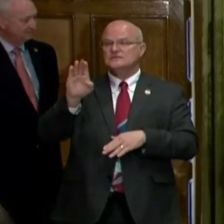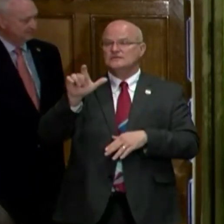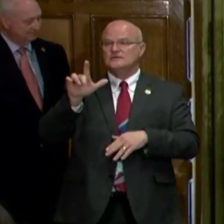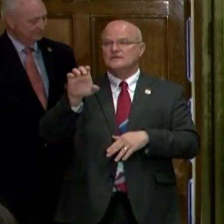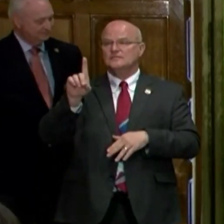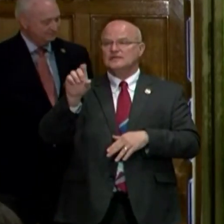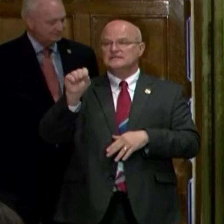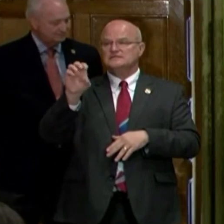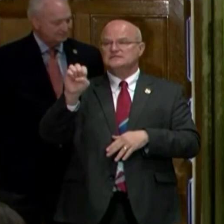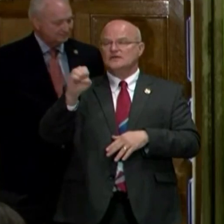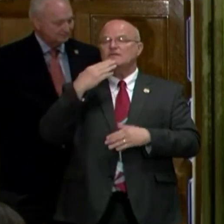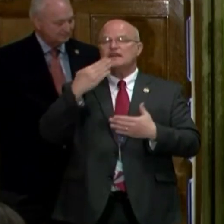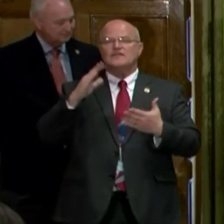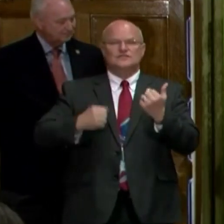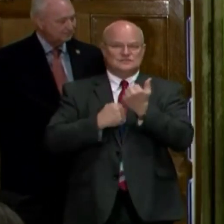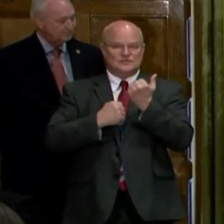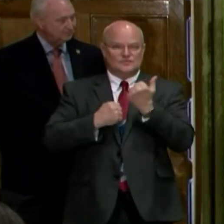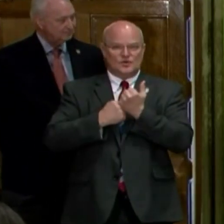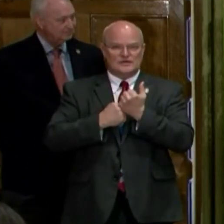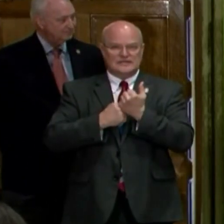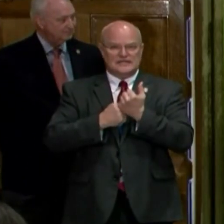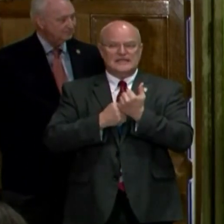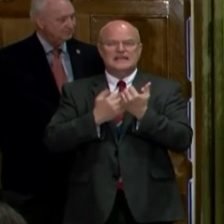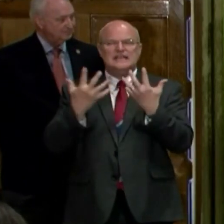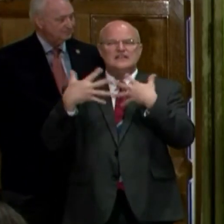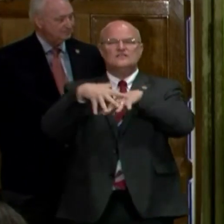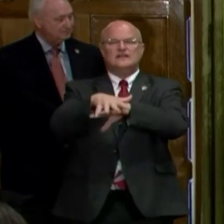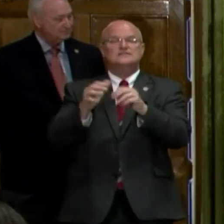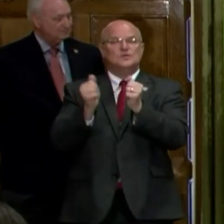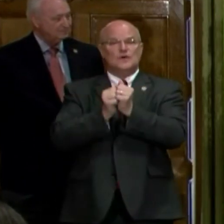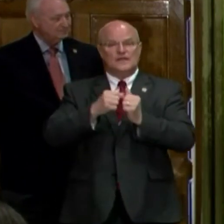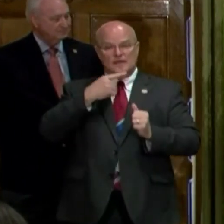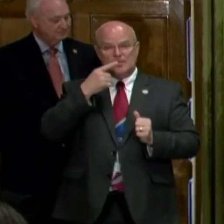for your support and interfacing with the public.